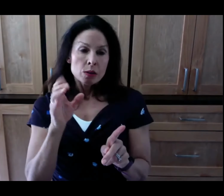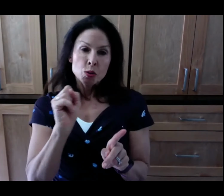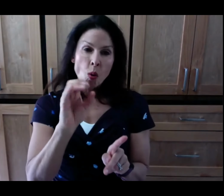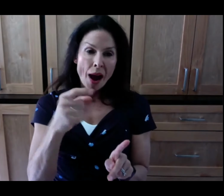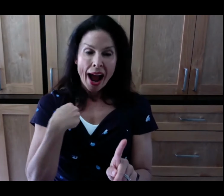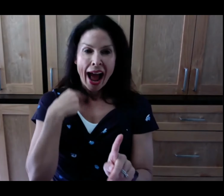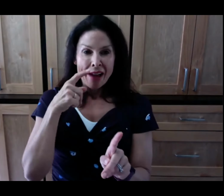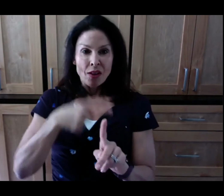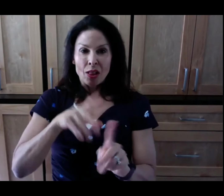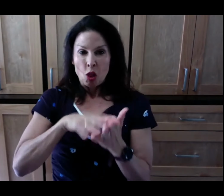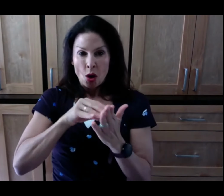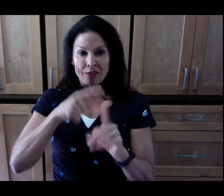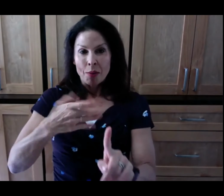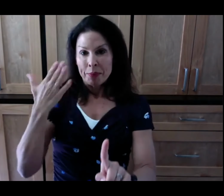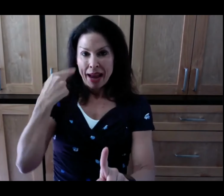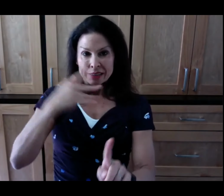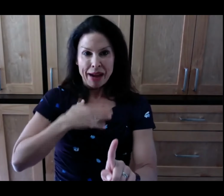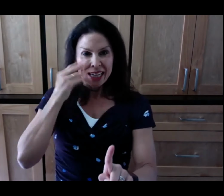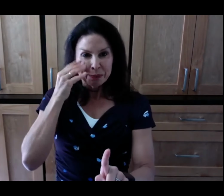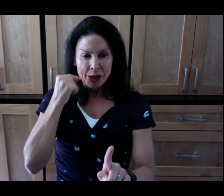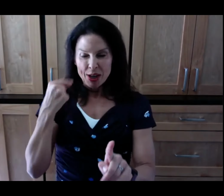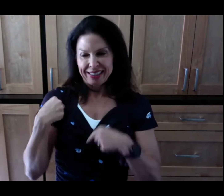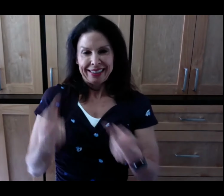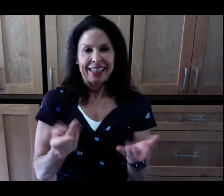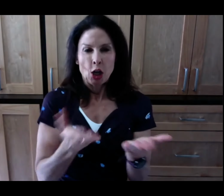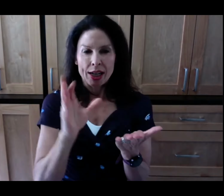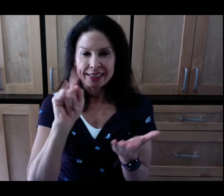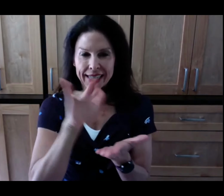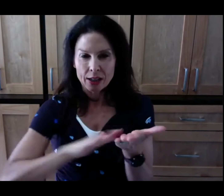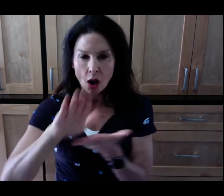they have opportunities that students can learn from.